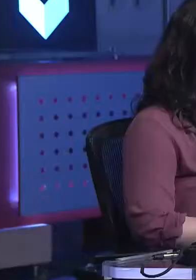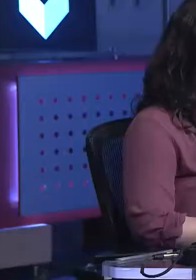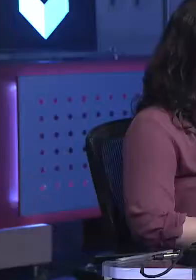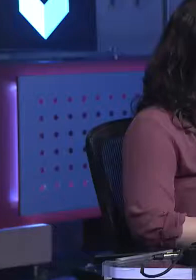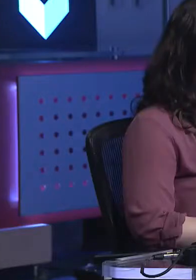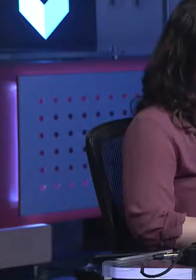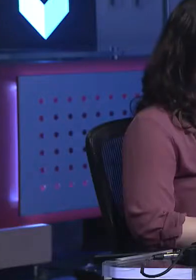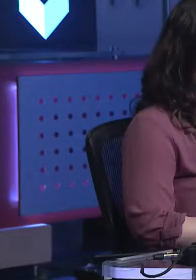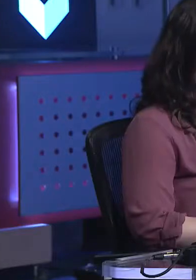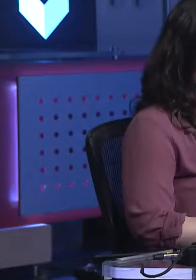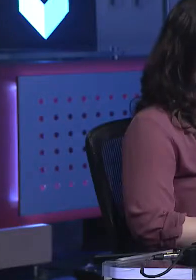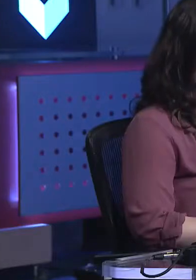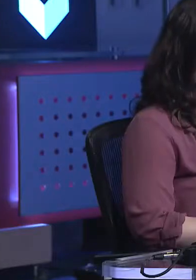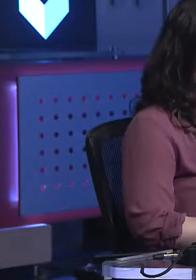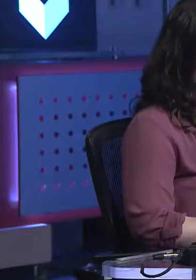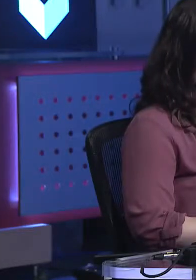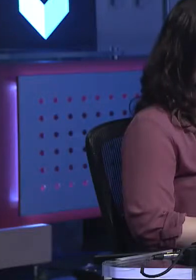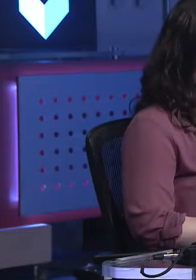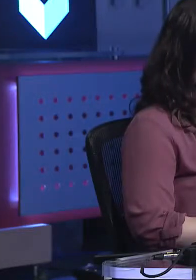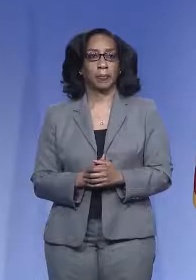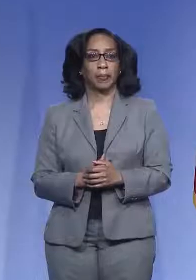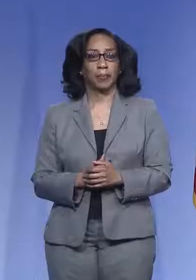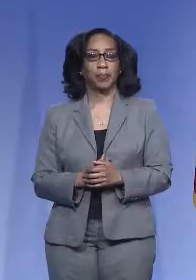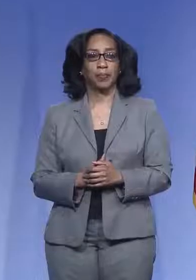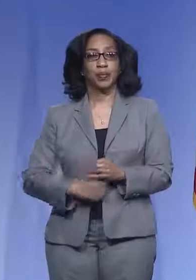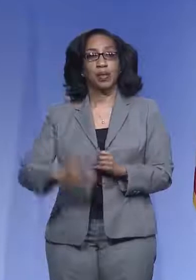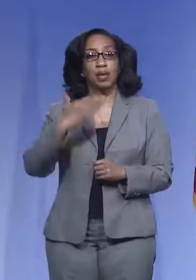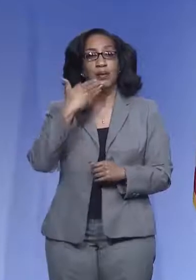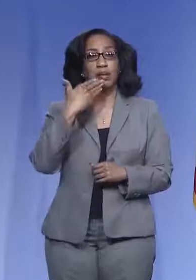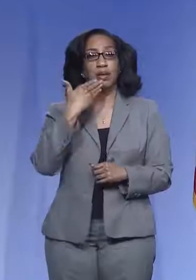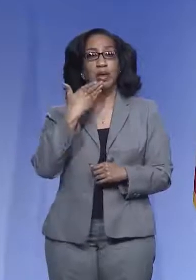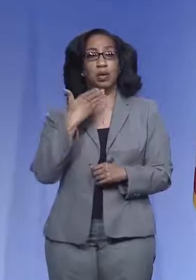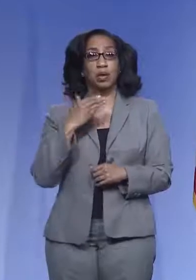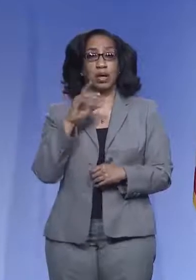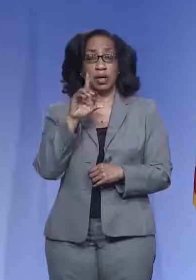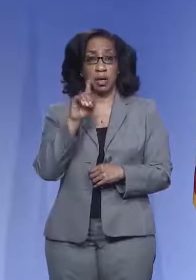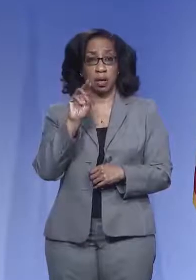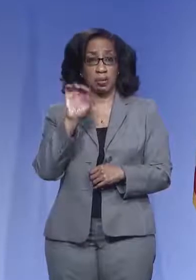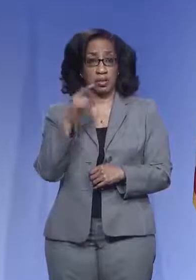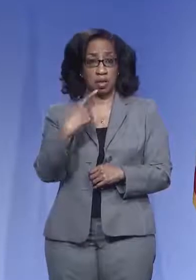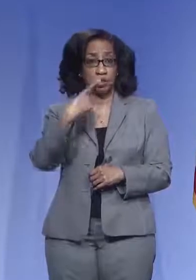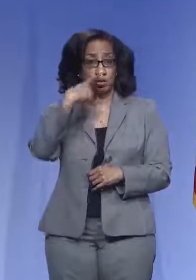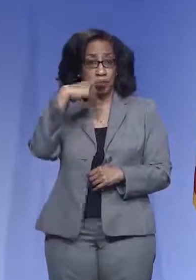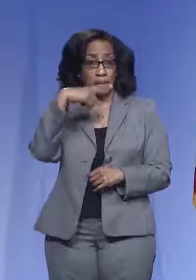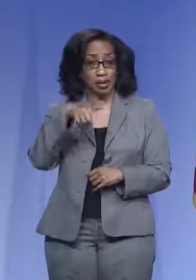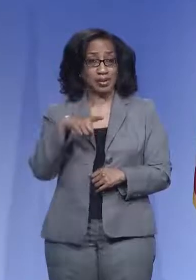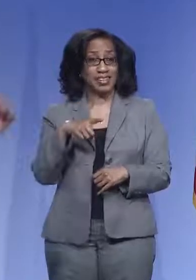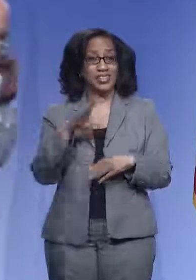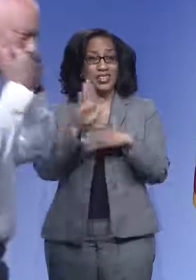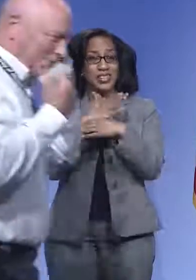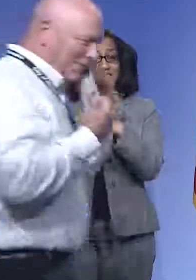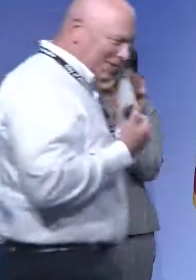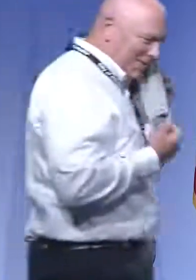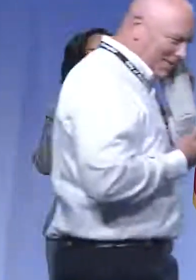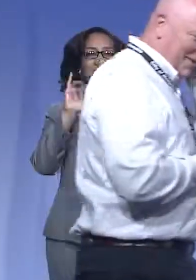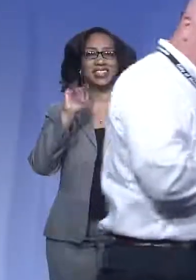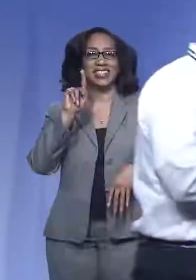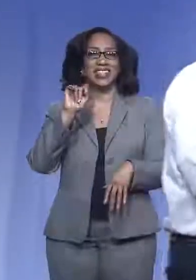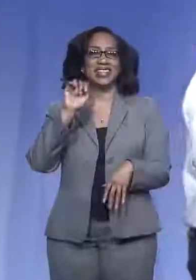Thank you for that answer. And as a follow-up, Doug, would you share that TikTok with the public?